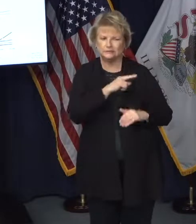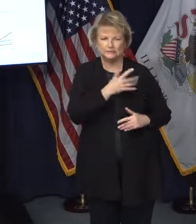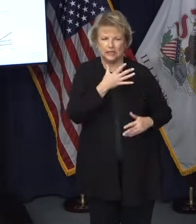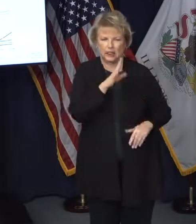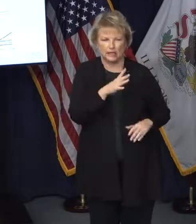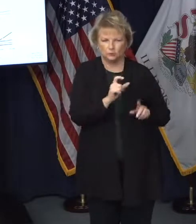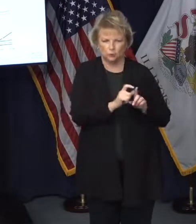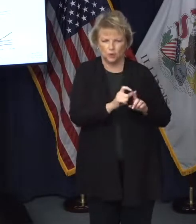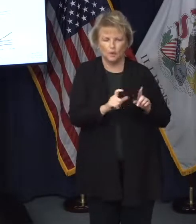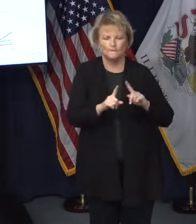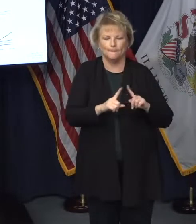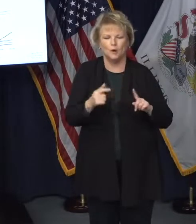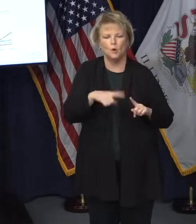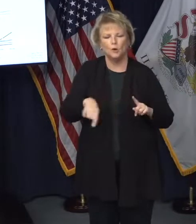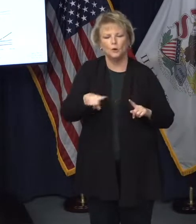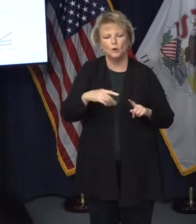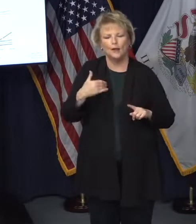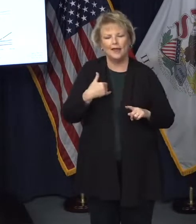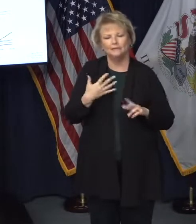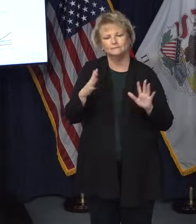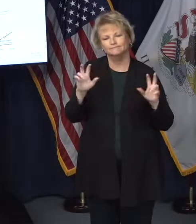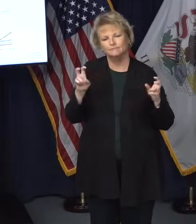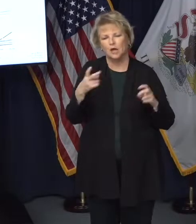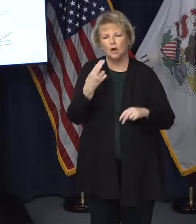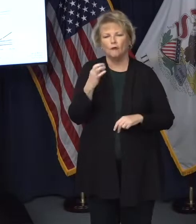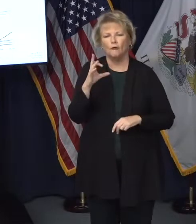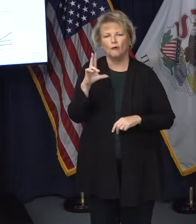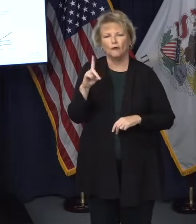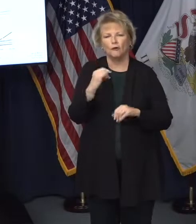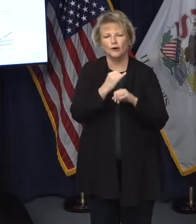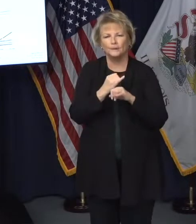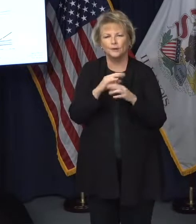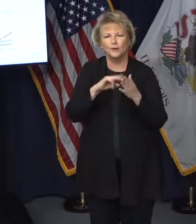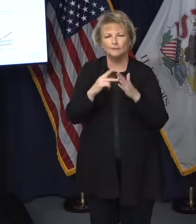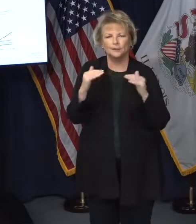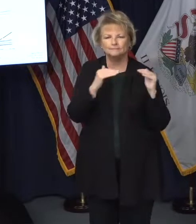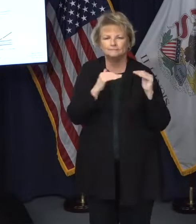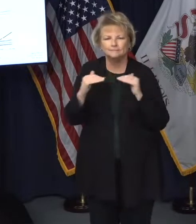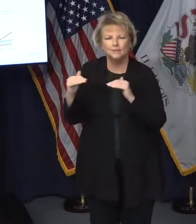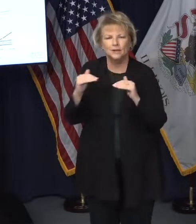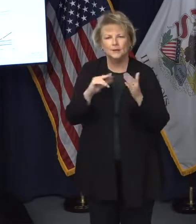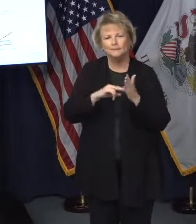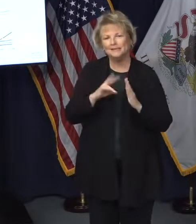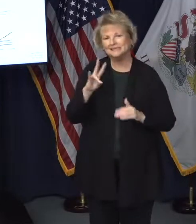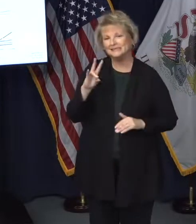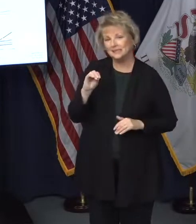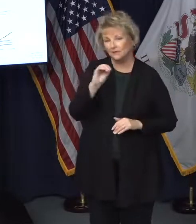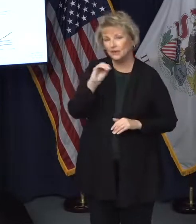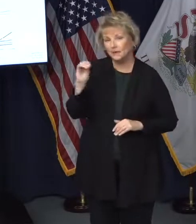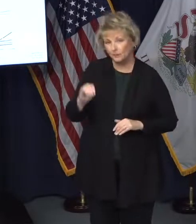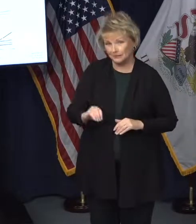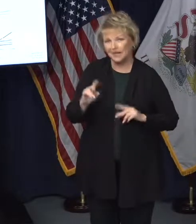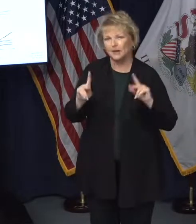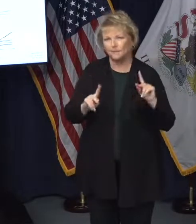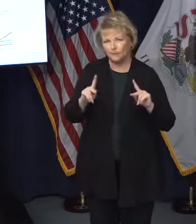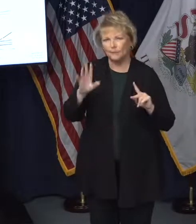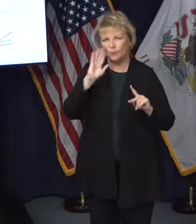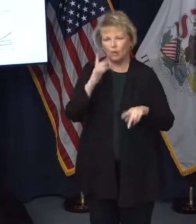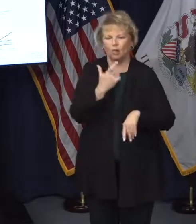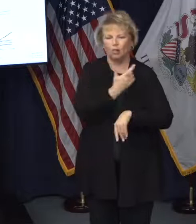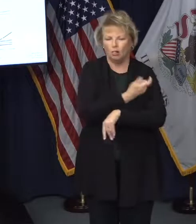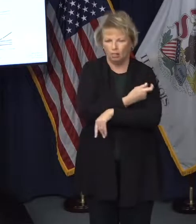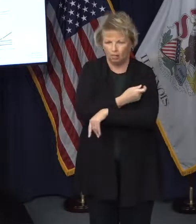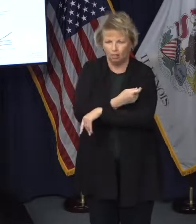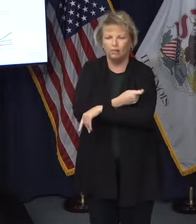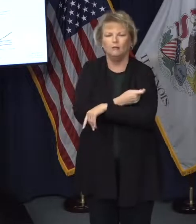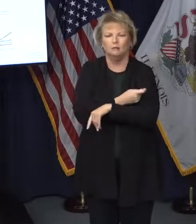correct me, but where we get to roughly herd immunity, that means at least 70%, Dr. Ezike, around